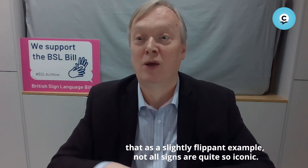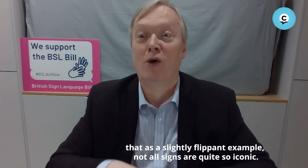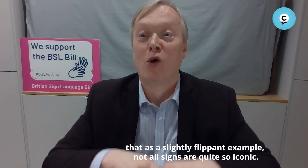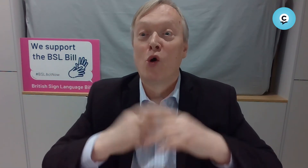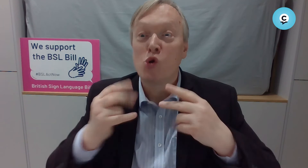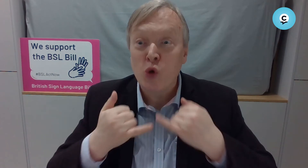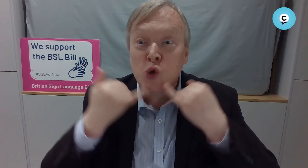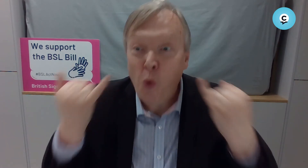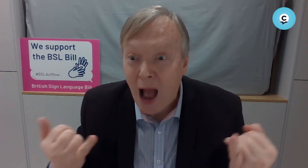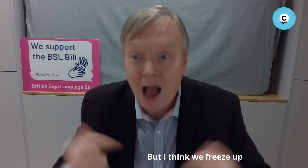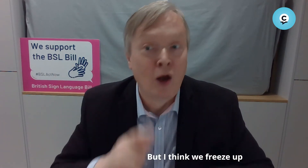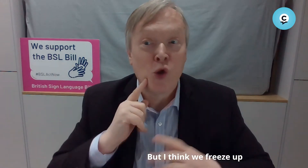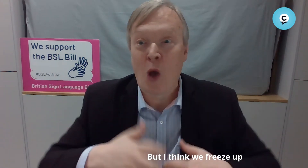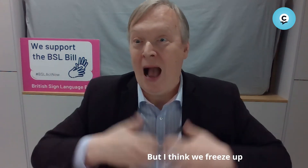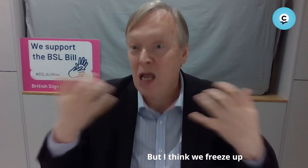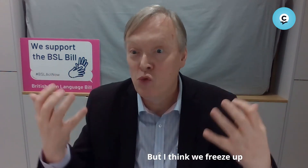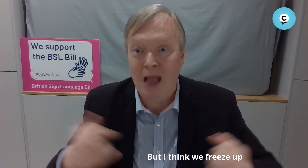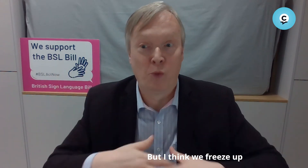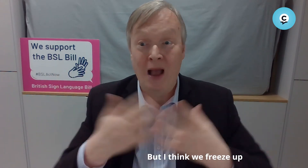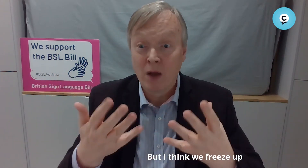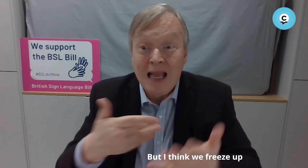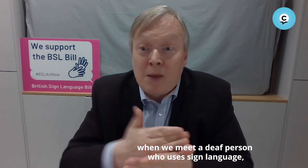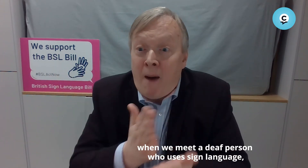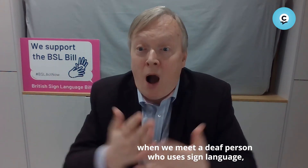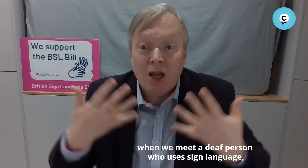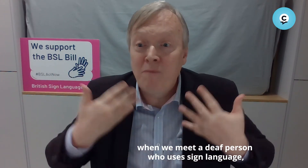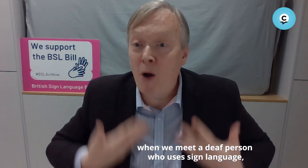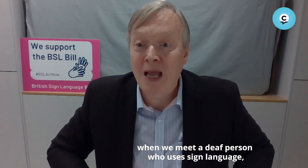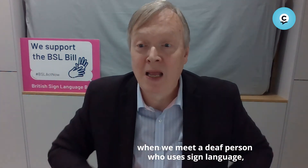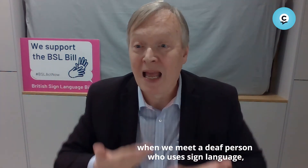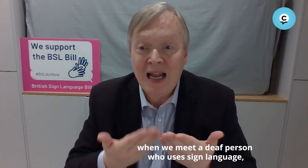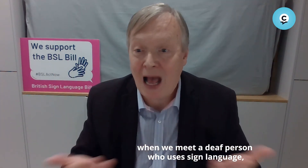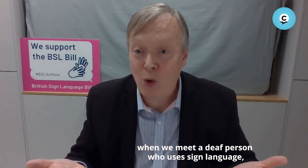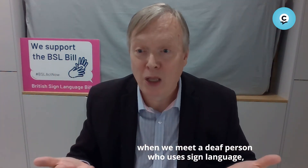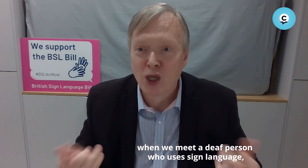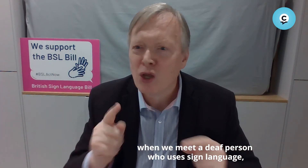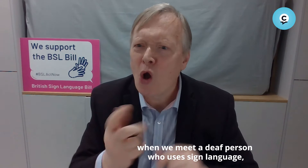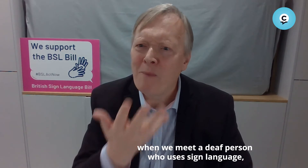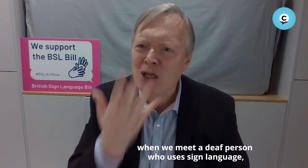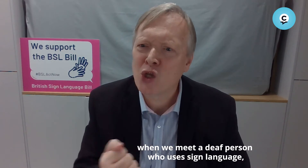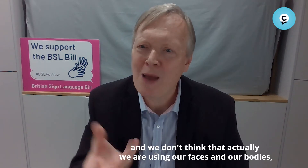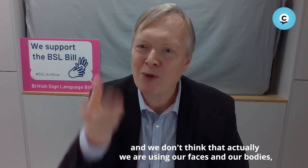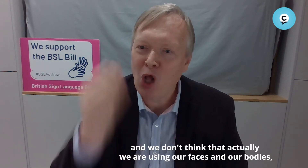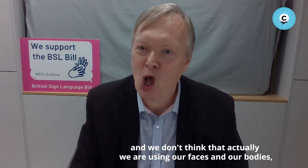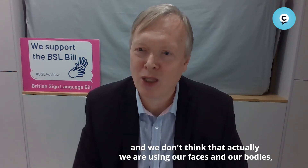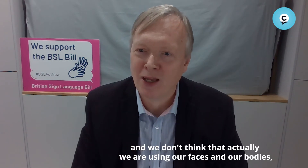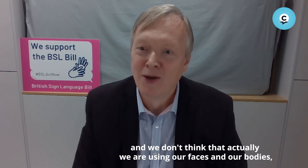iconic, but I think we freeze up when we meet a deaf person who uses sign language, and we don't think that